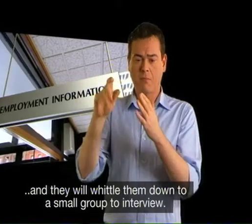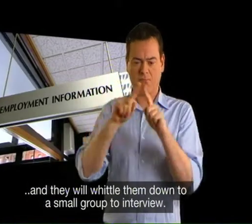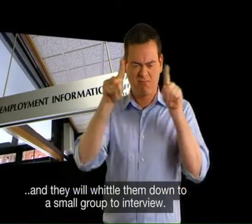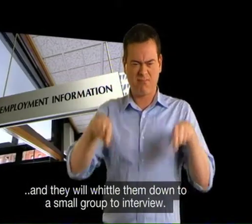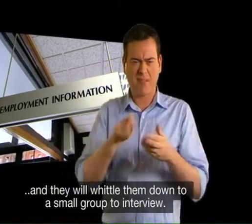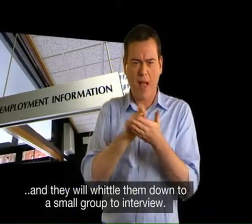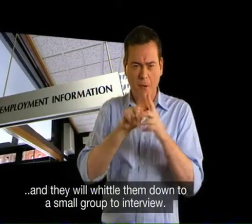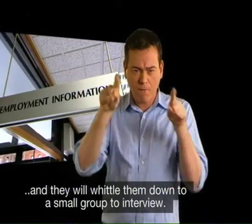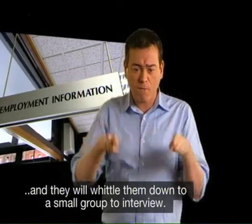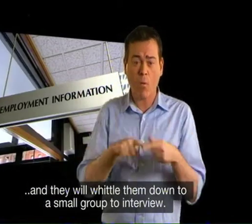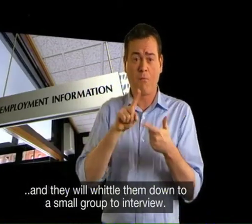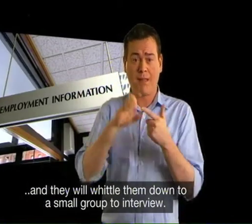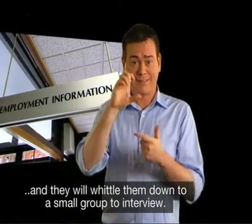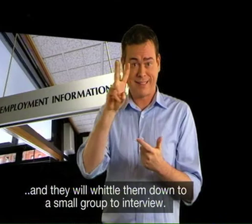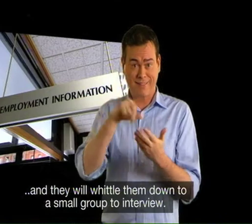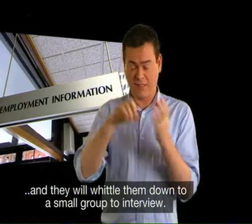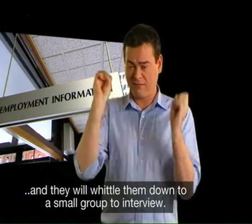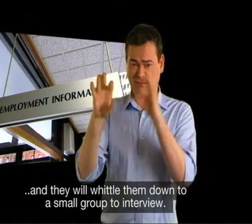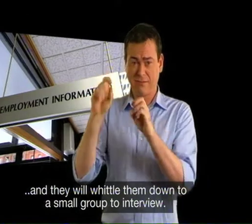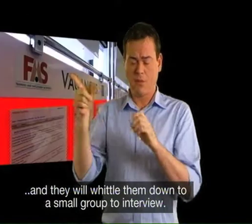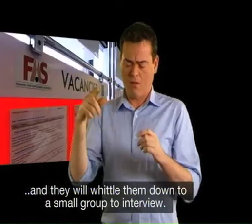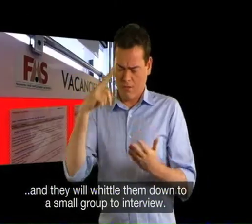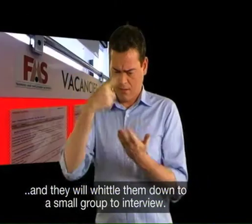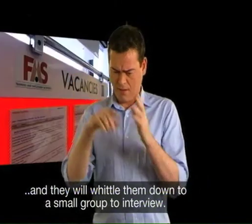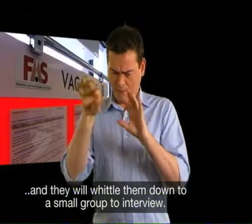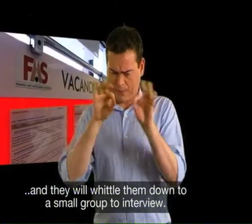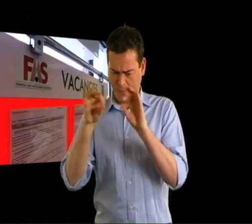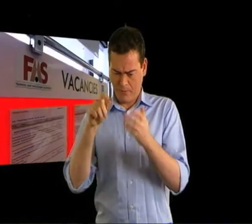they will whittle them down to a small group to be invited for interview.